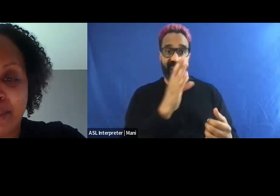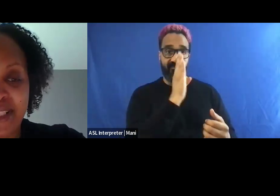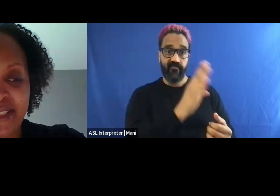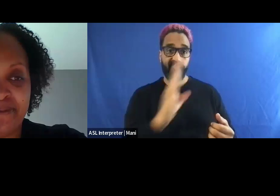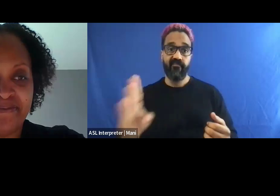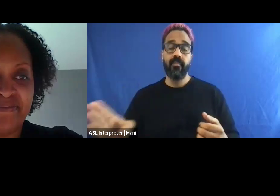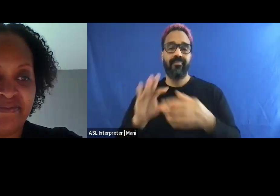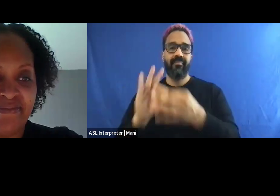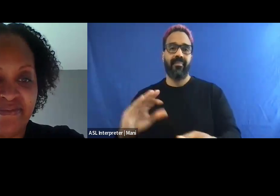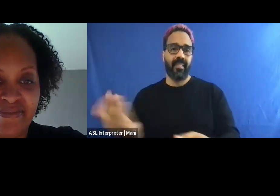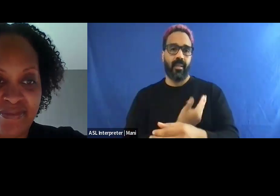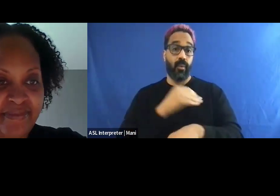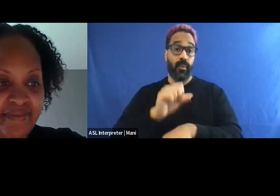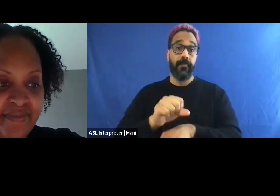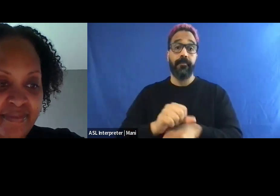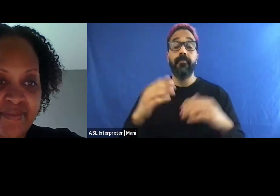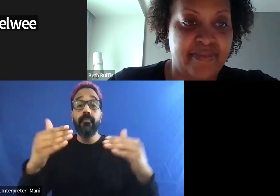Next slide, please.